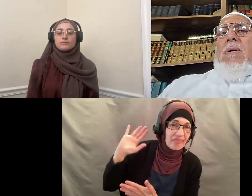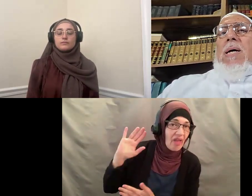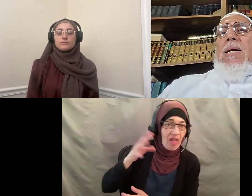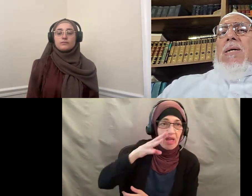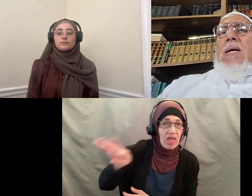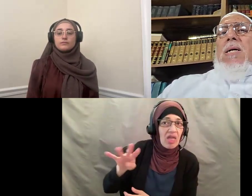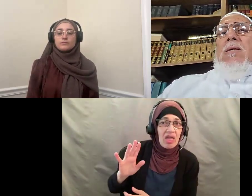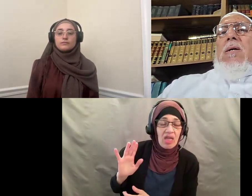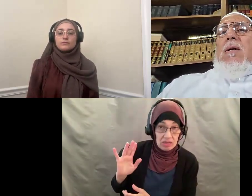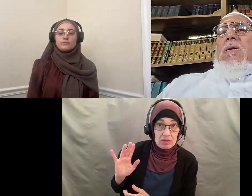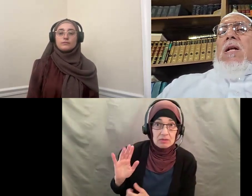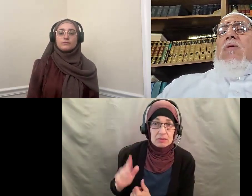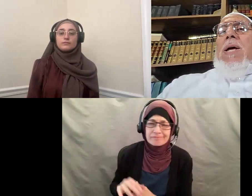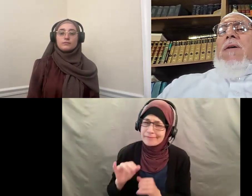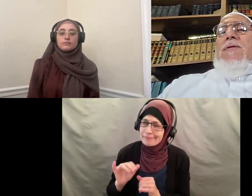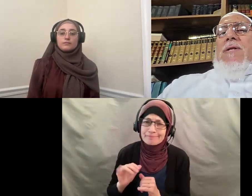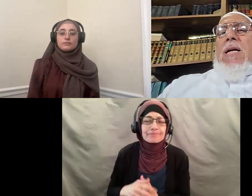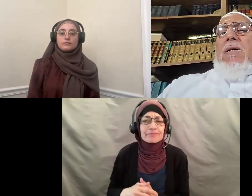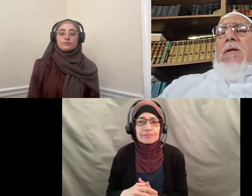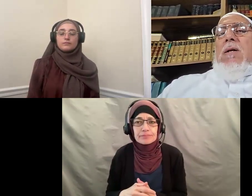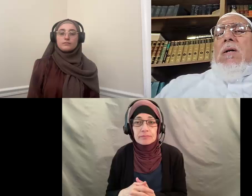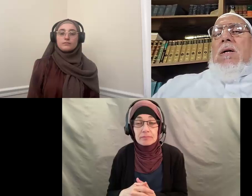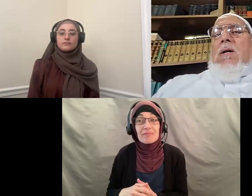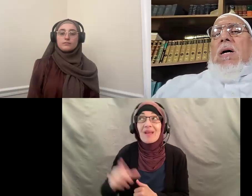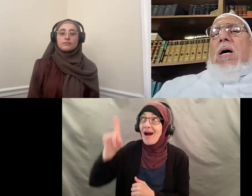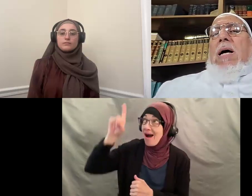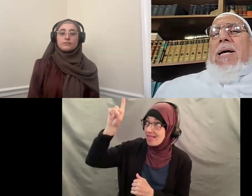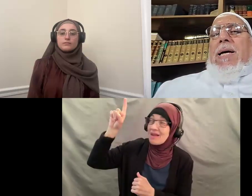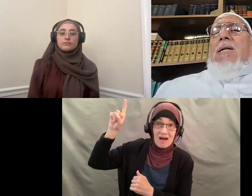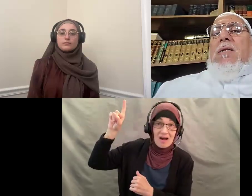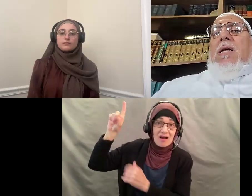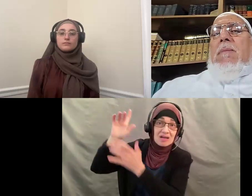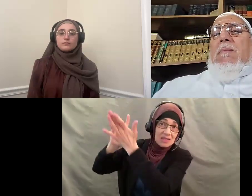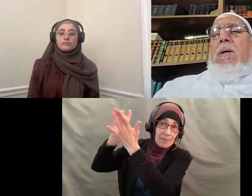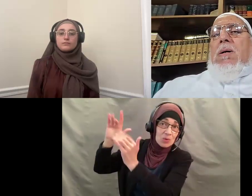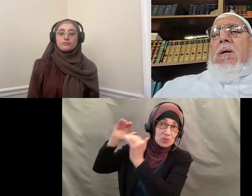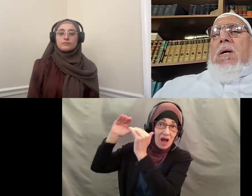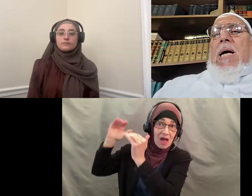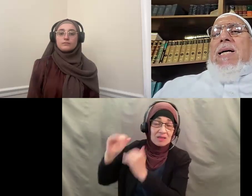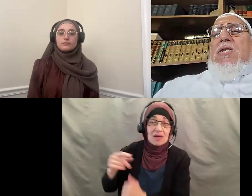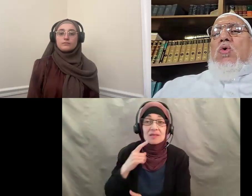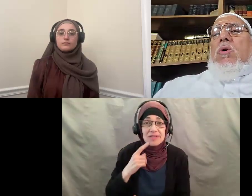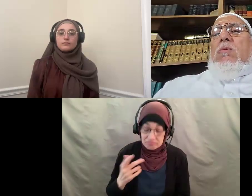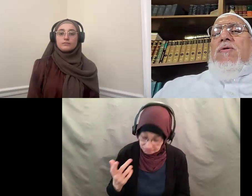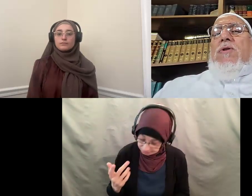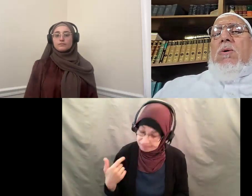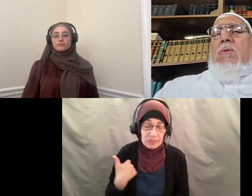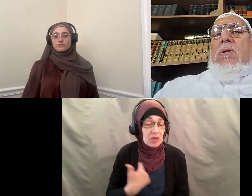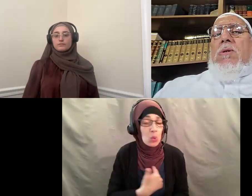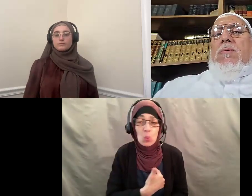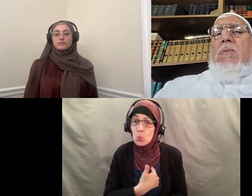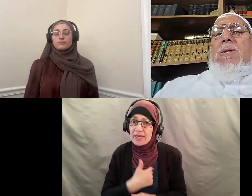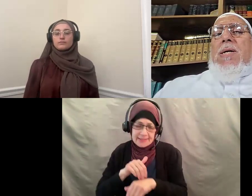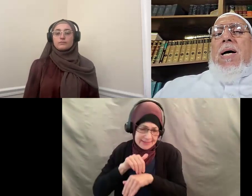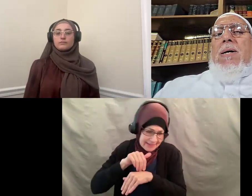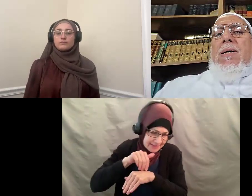Allah subhanahu wa ta'ala says that we have sent against them a storm of